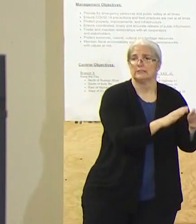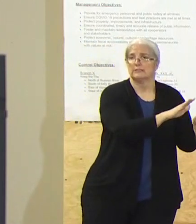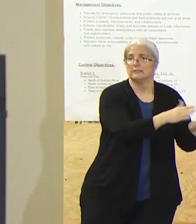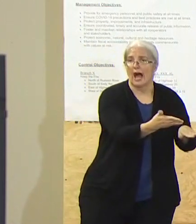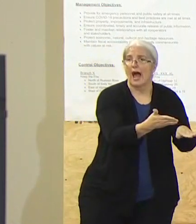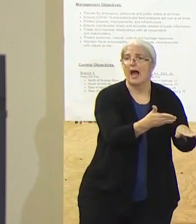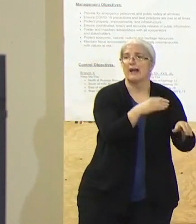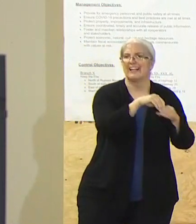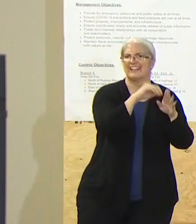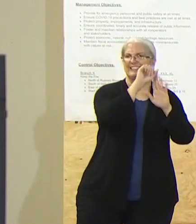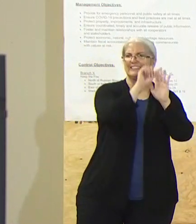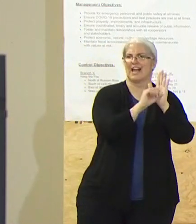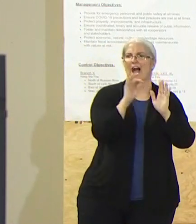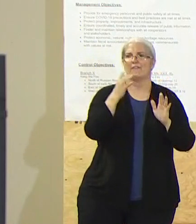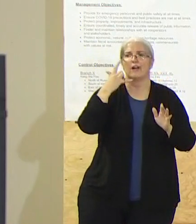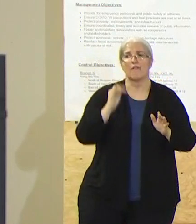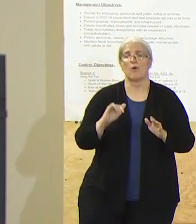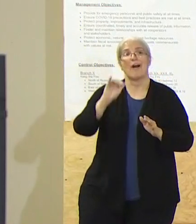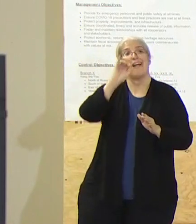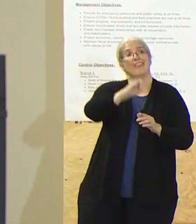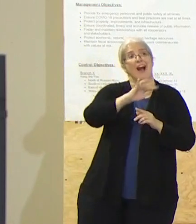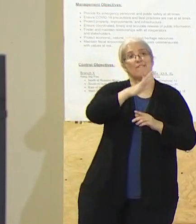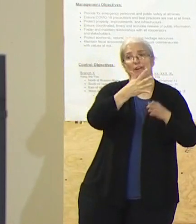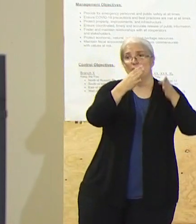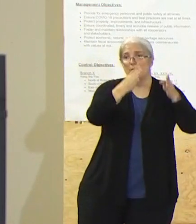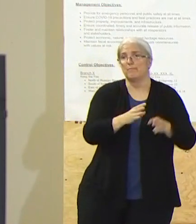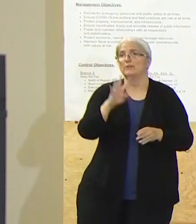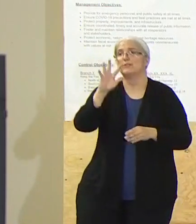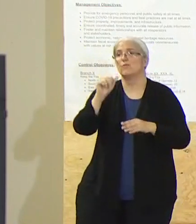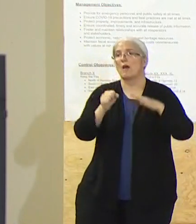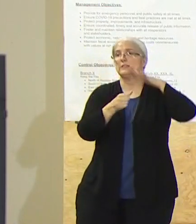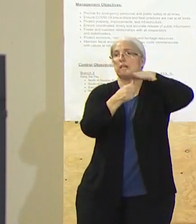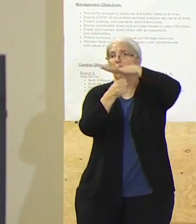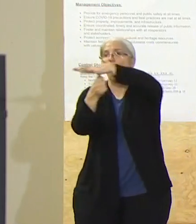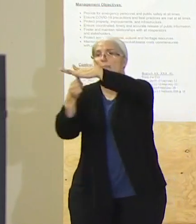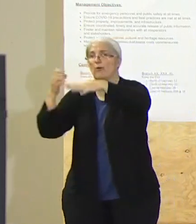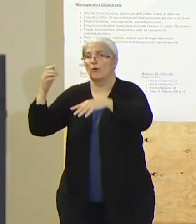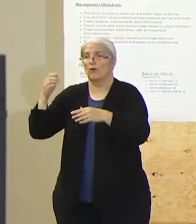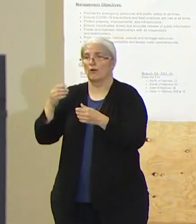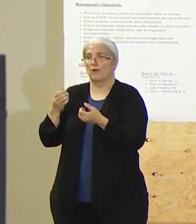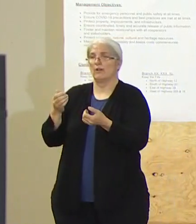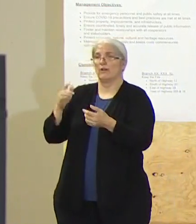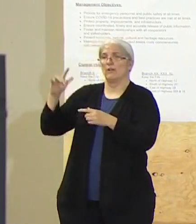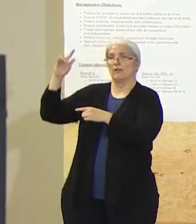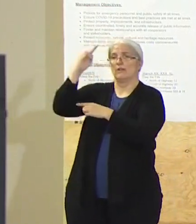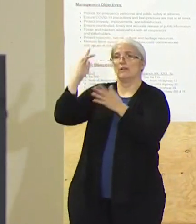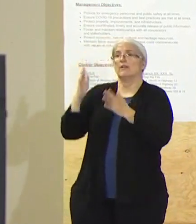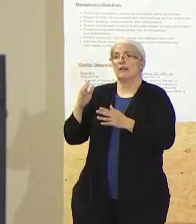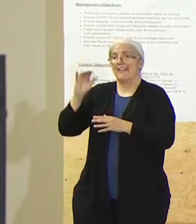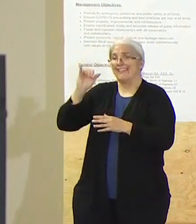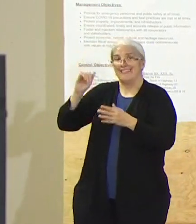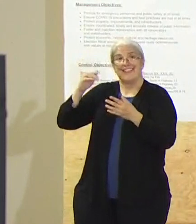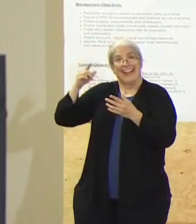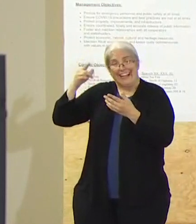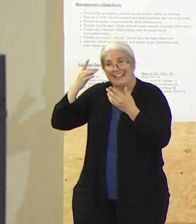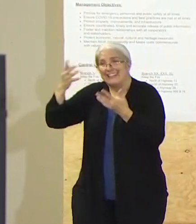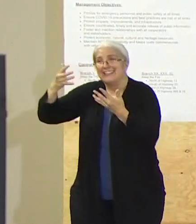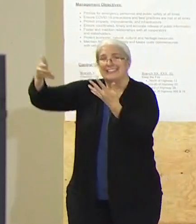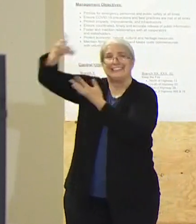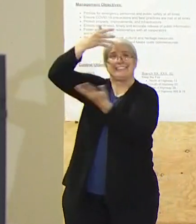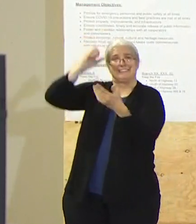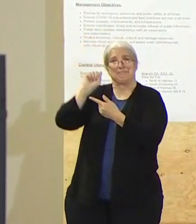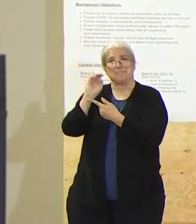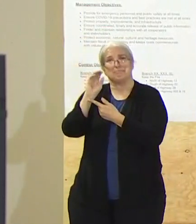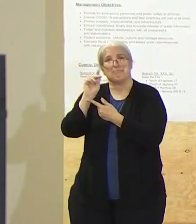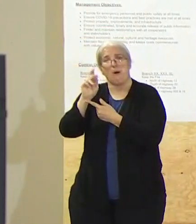pilot. Talk about a heroic mission out there, even in smoky conditions, which are very dangerous in terms of fire